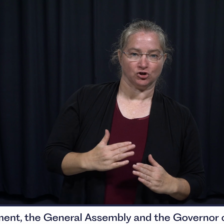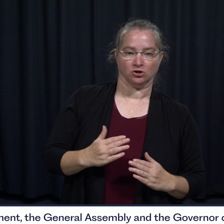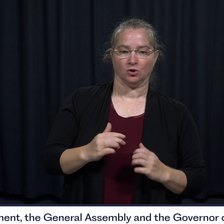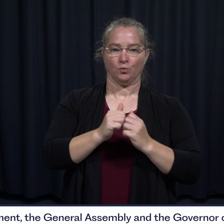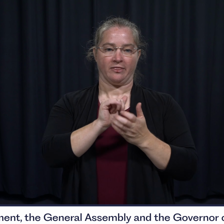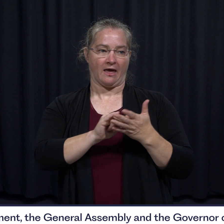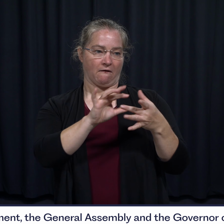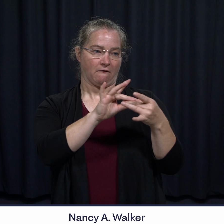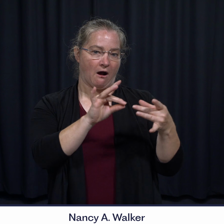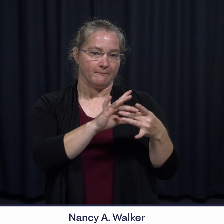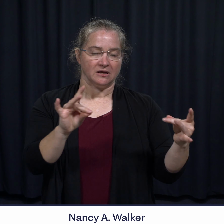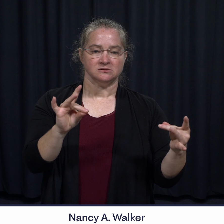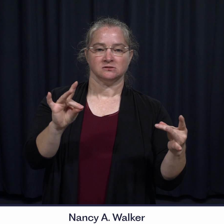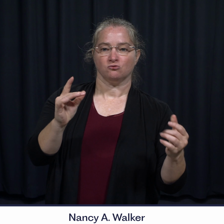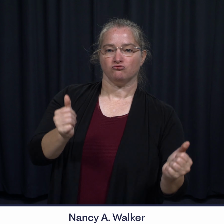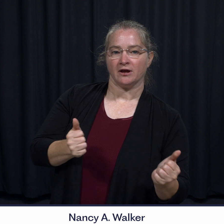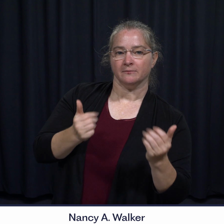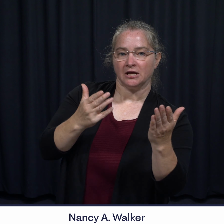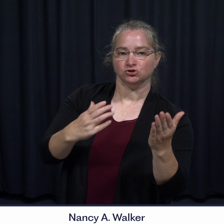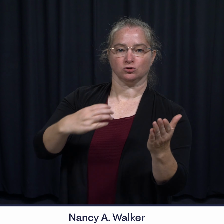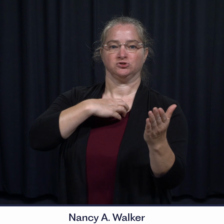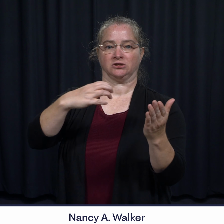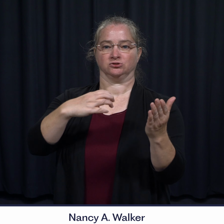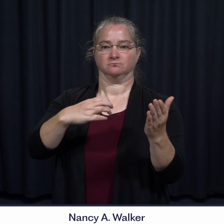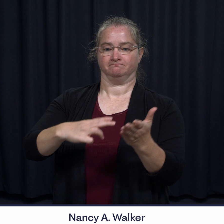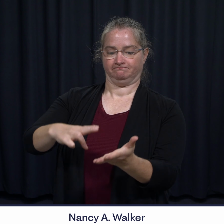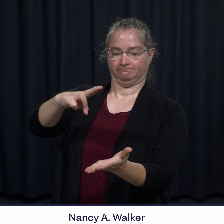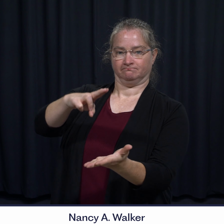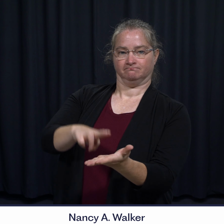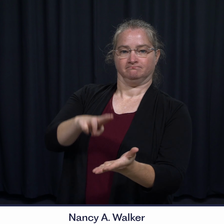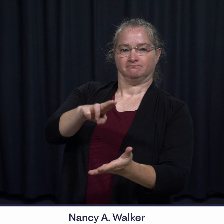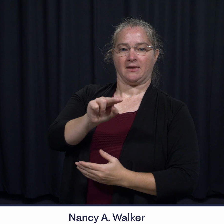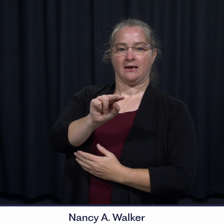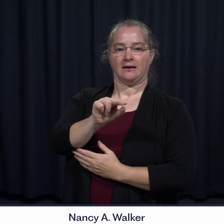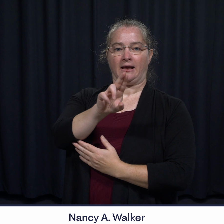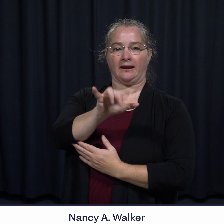raised. Signed, Nancy A. Walker, Secretary.